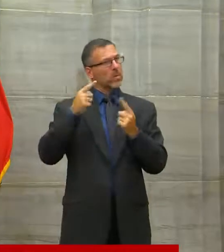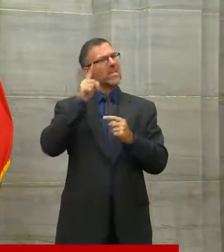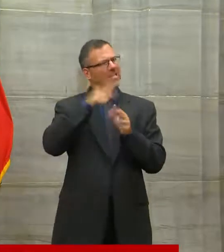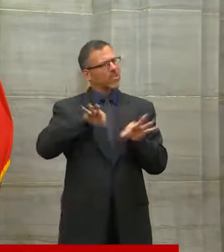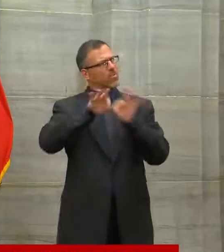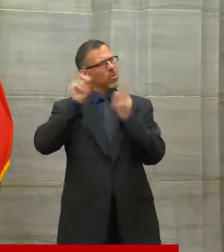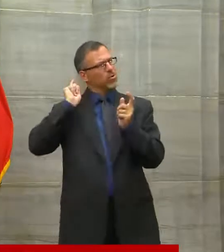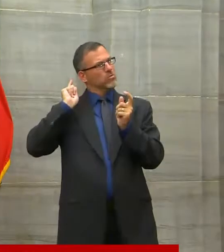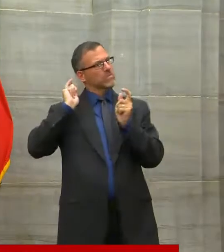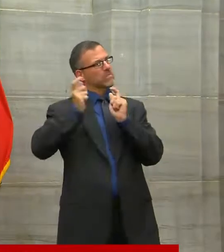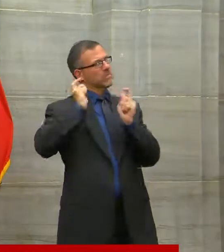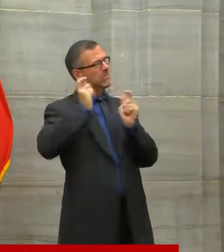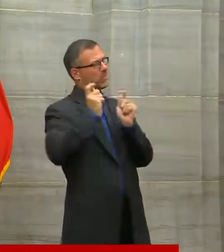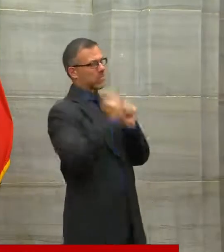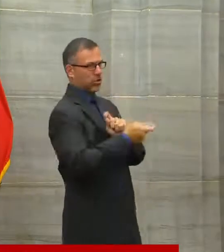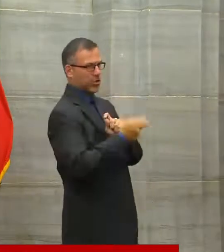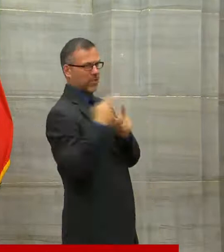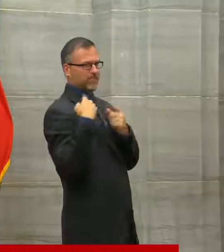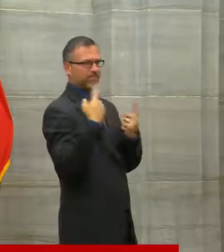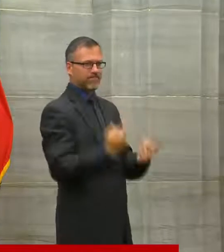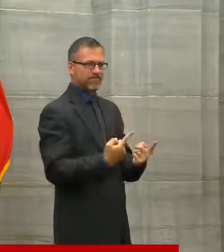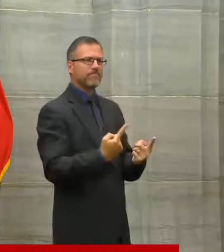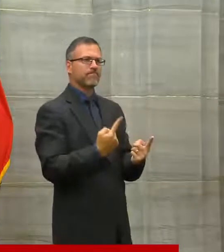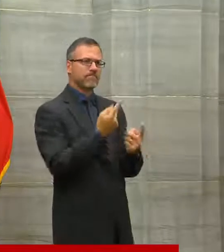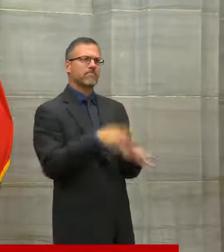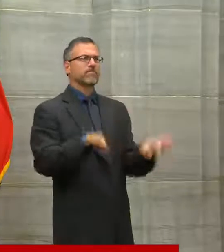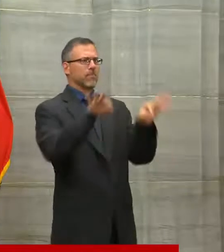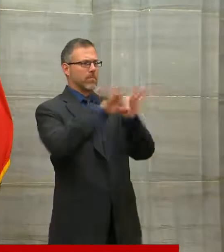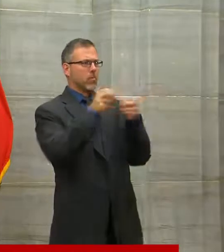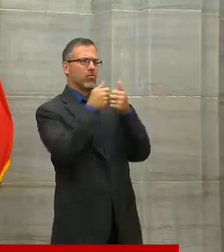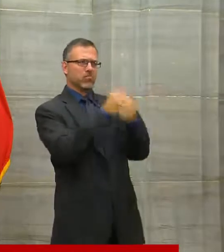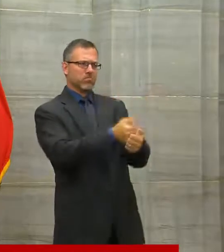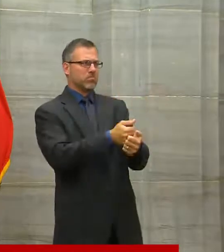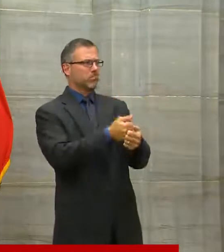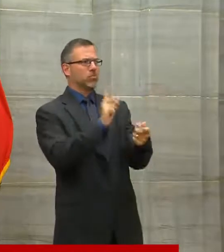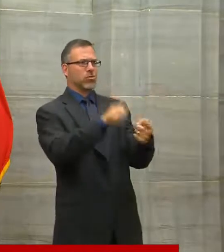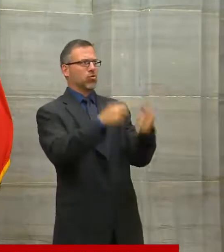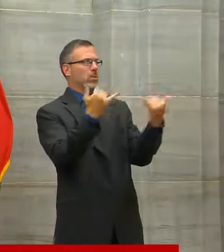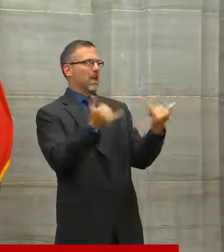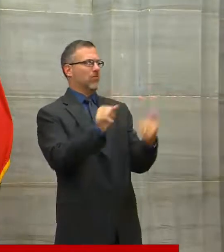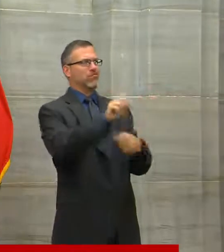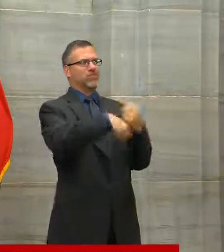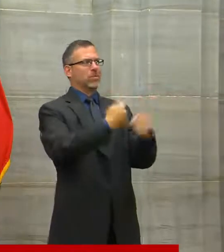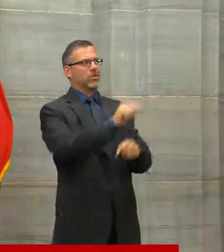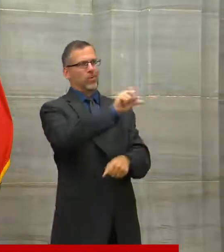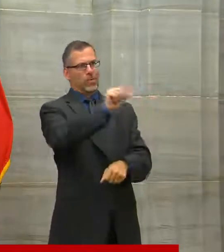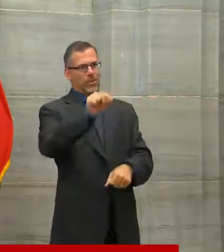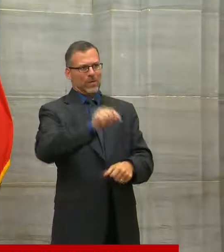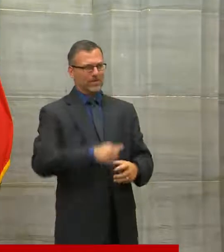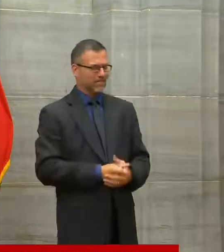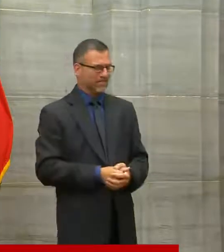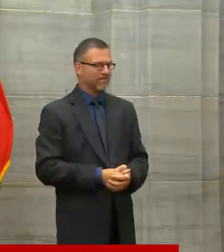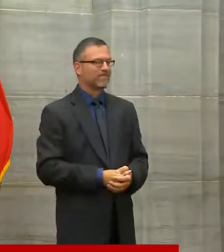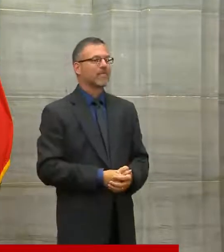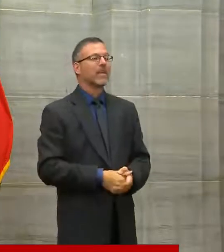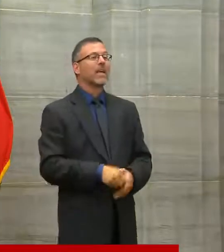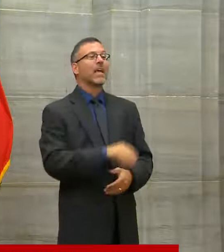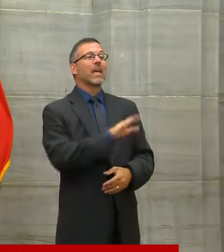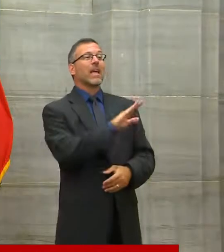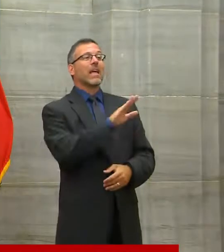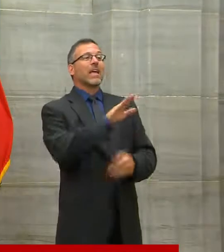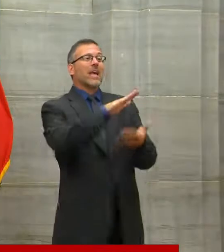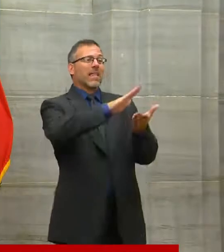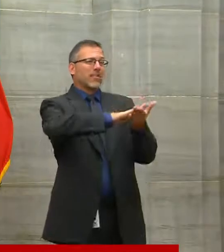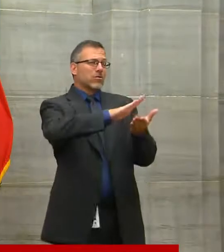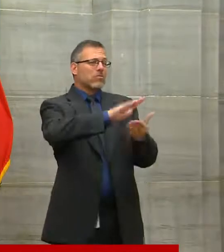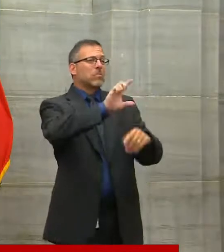continuous improvement continues right on into 2020. We're formalizing the Training Academy curriculum to